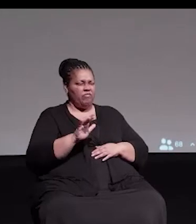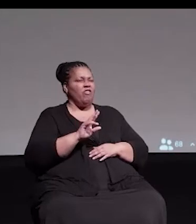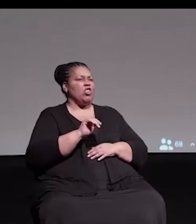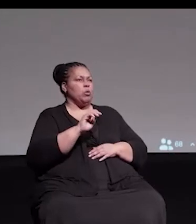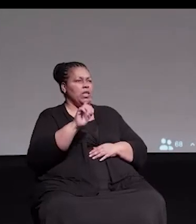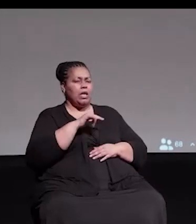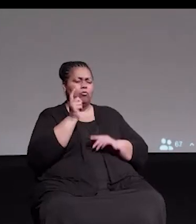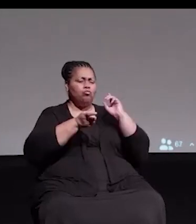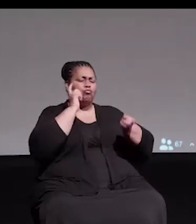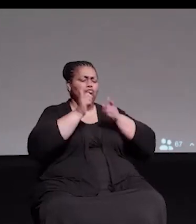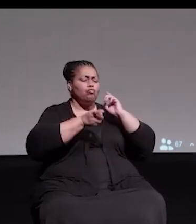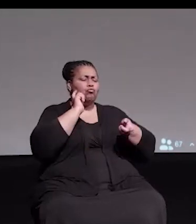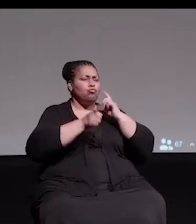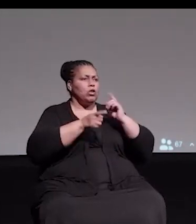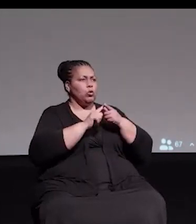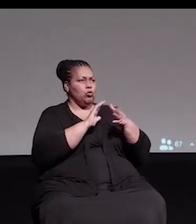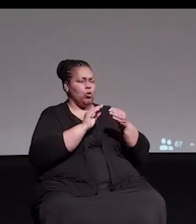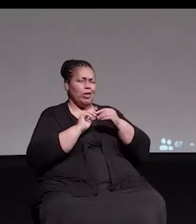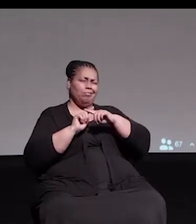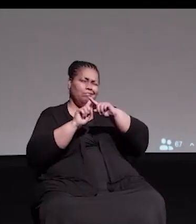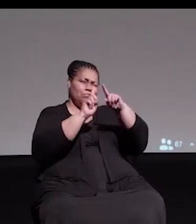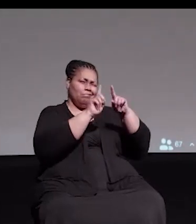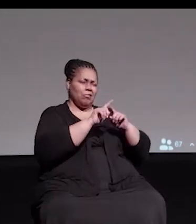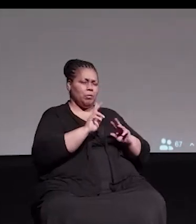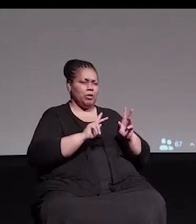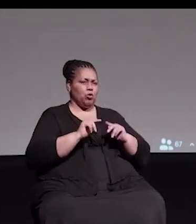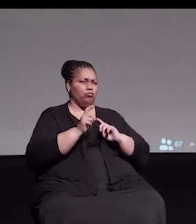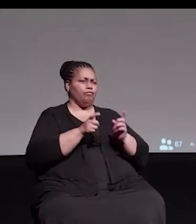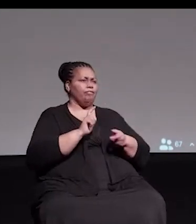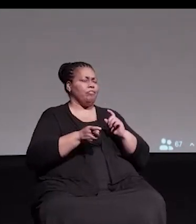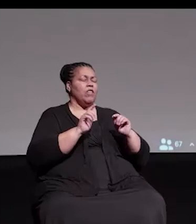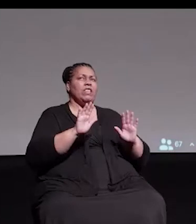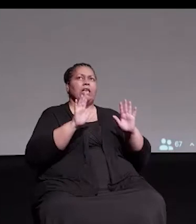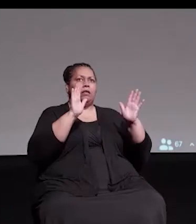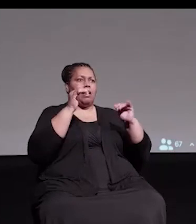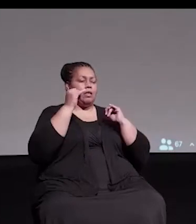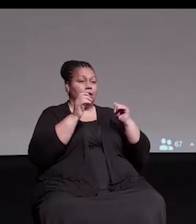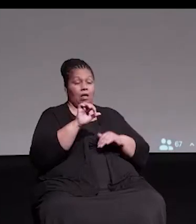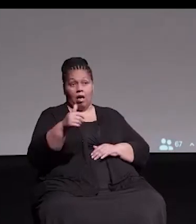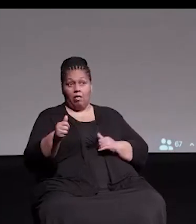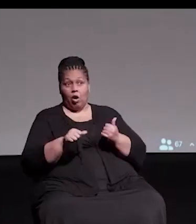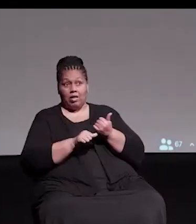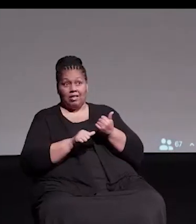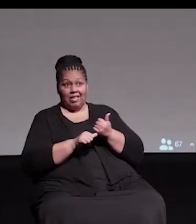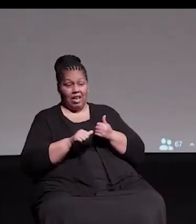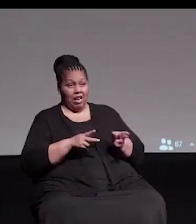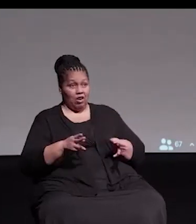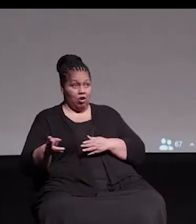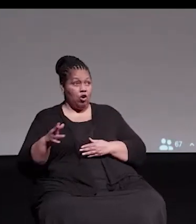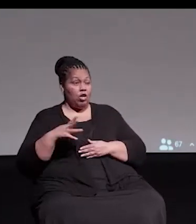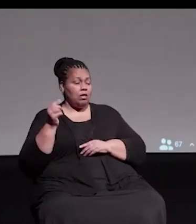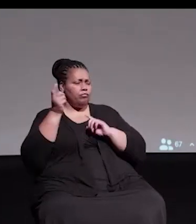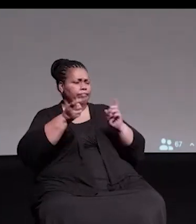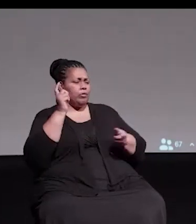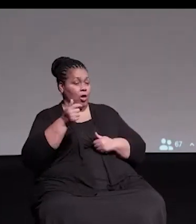to story. We all had like different people contributing fantastic ideas. The other AEs great ideas. I think that I was